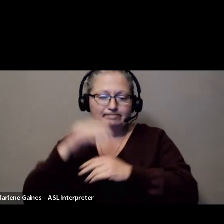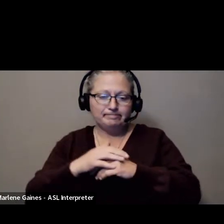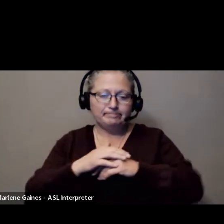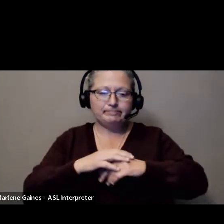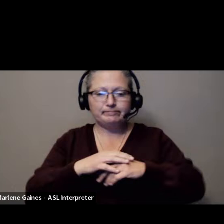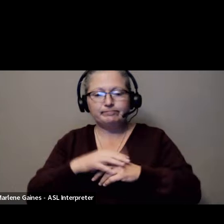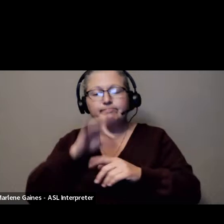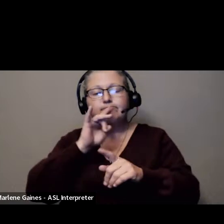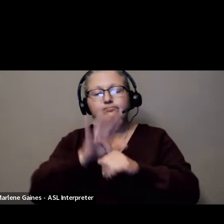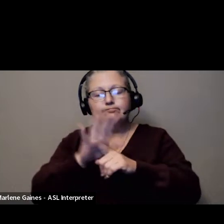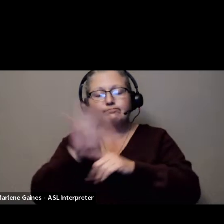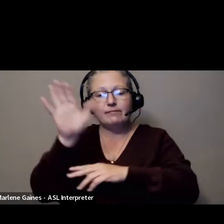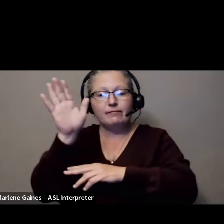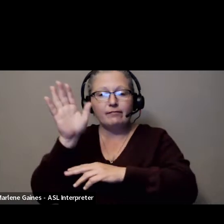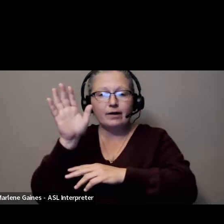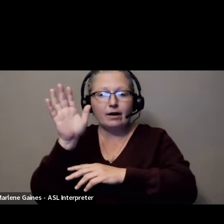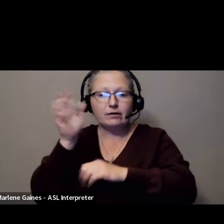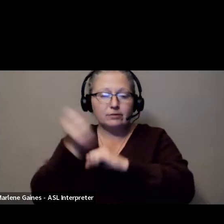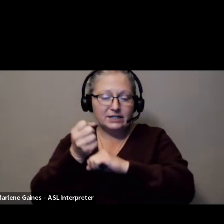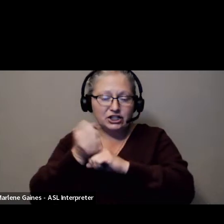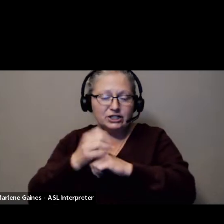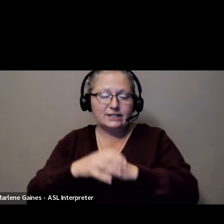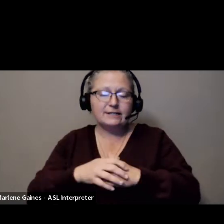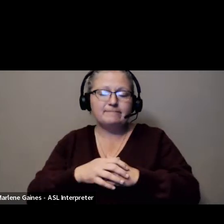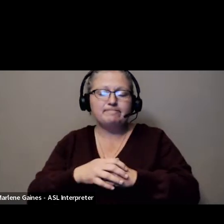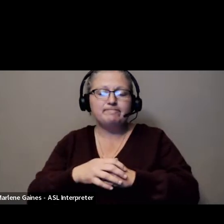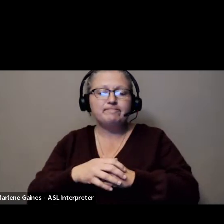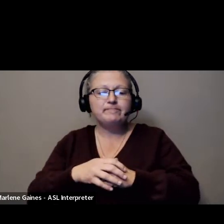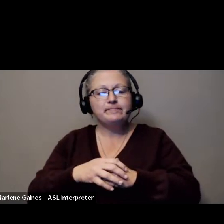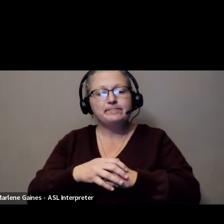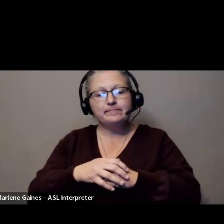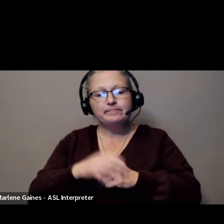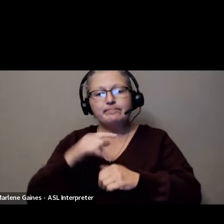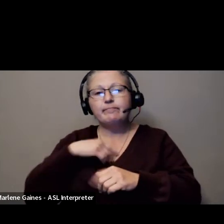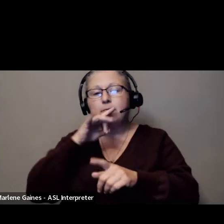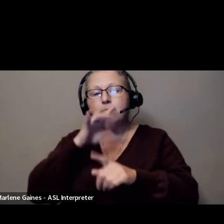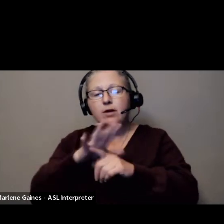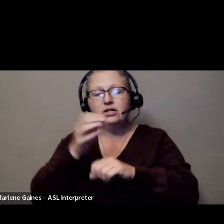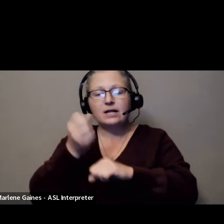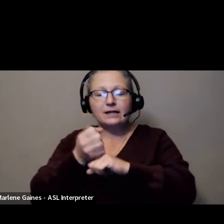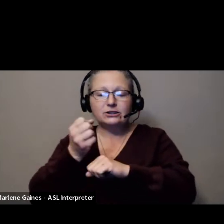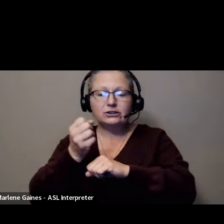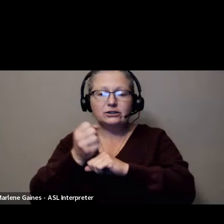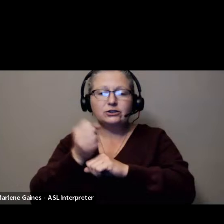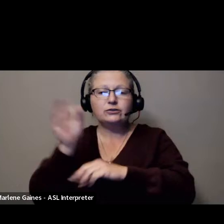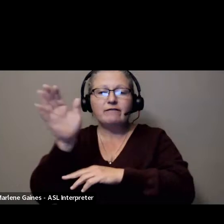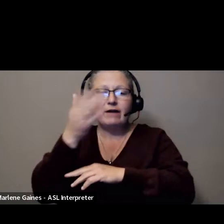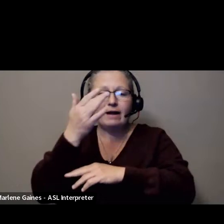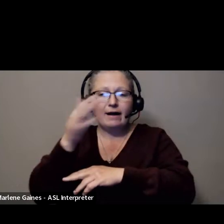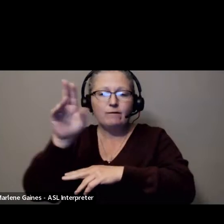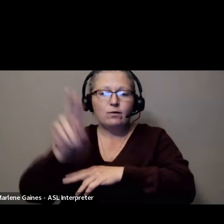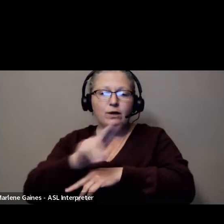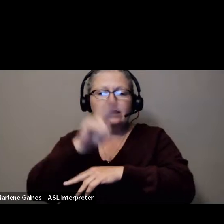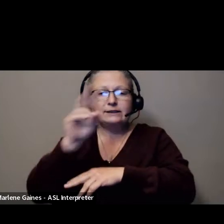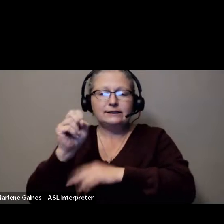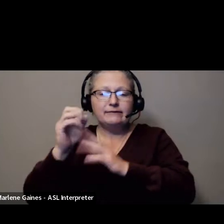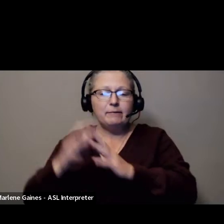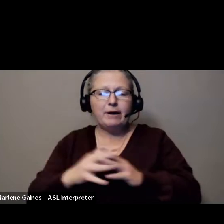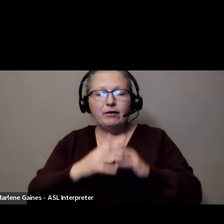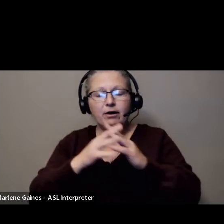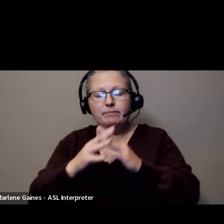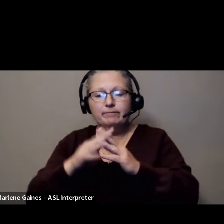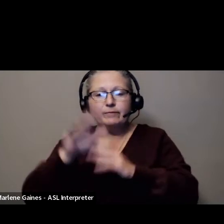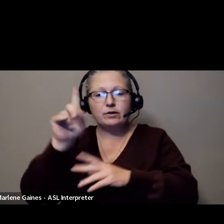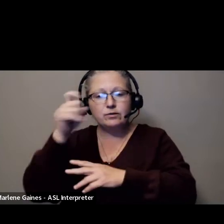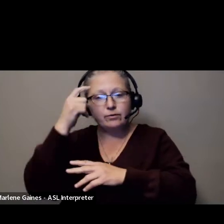Let's do the Pledge of Allegiance. Absolutely. All right. I pledge Allegiance to the flag of the United States of